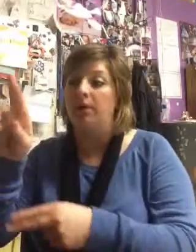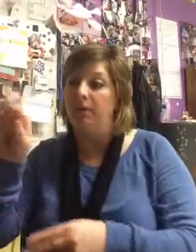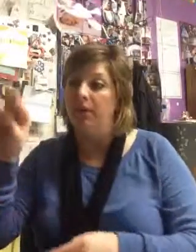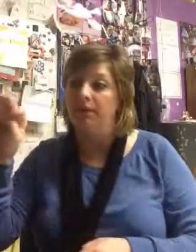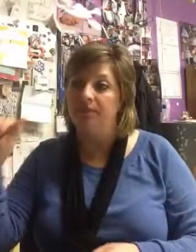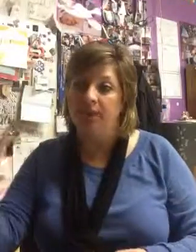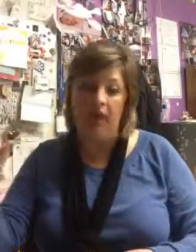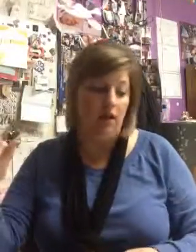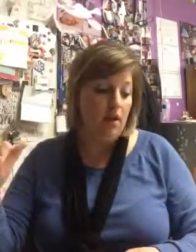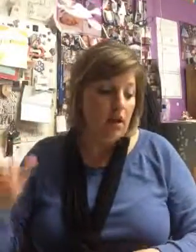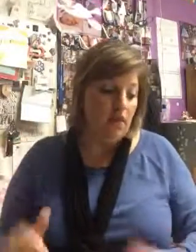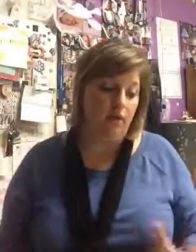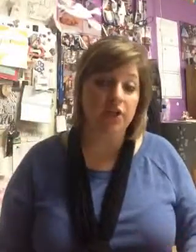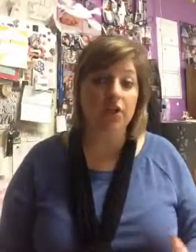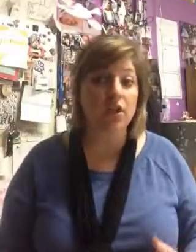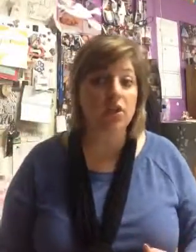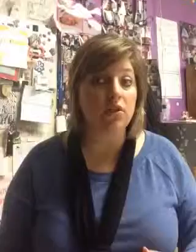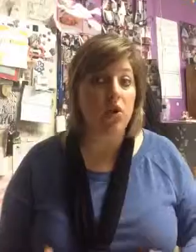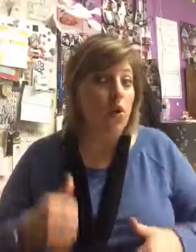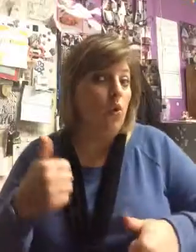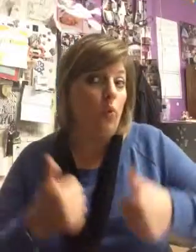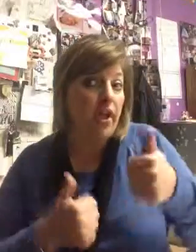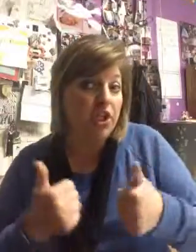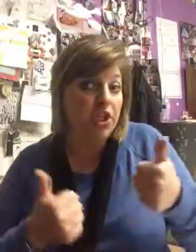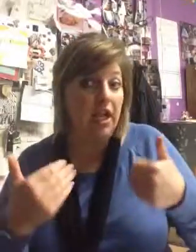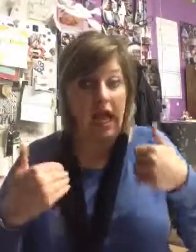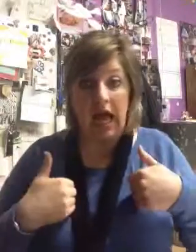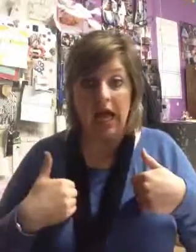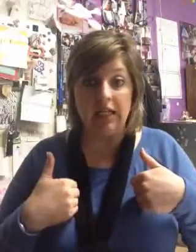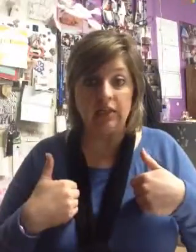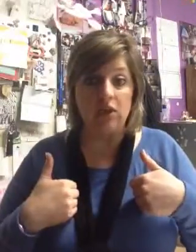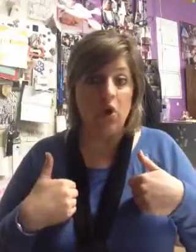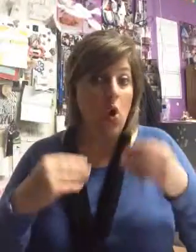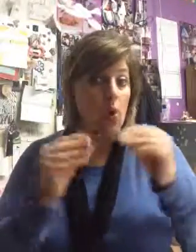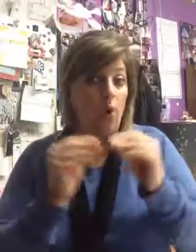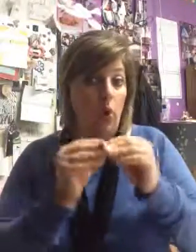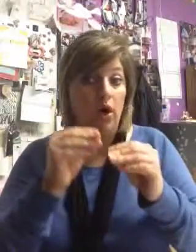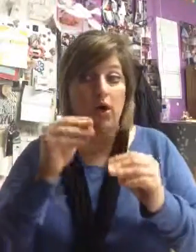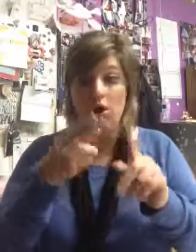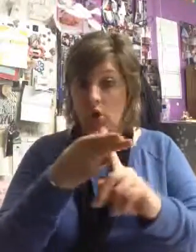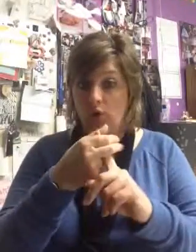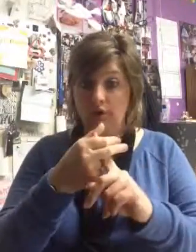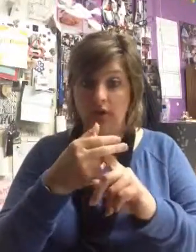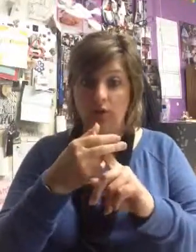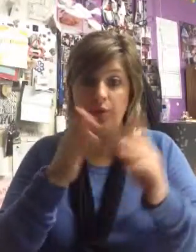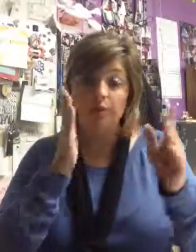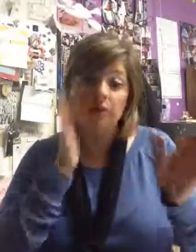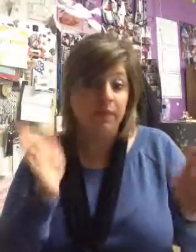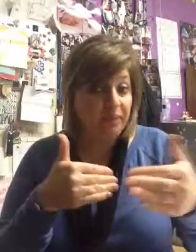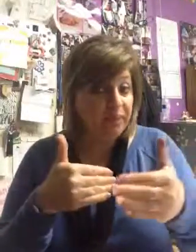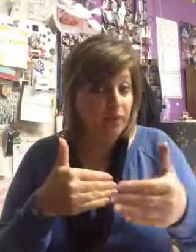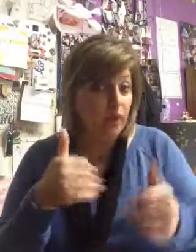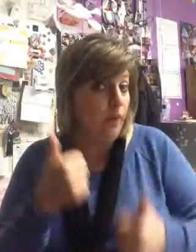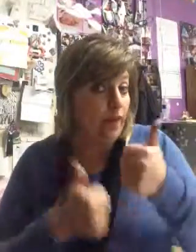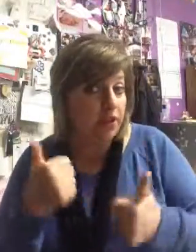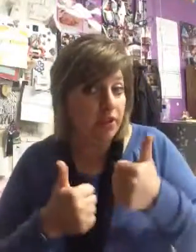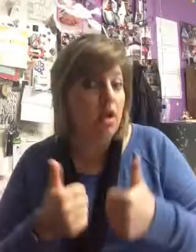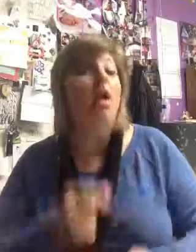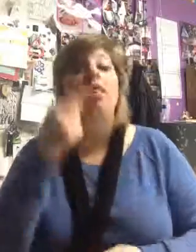Burma. Okay, the question is, which has more hotel rooms? Which?